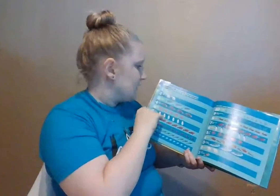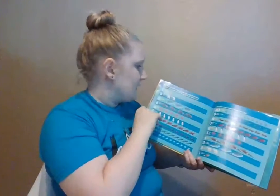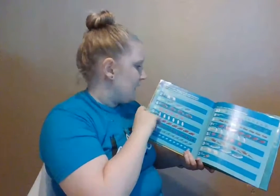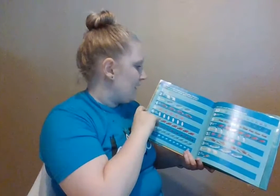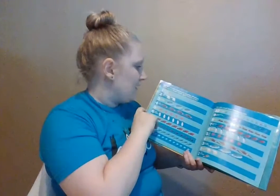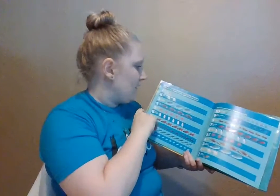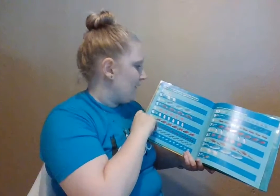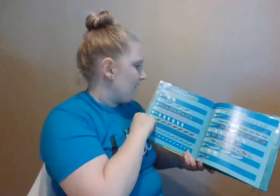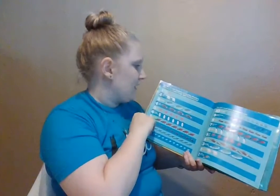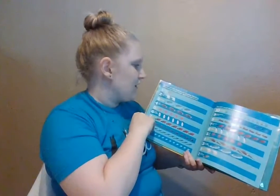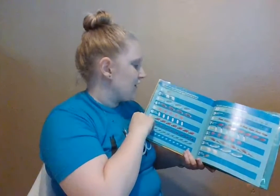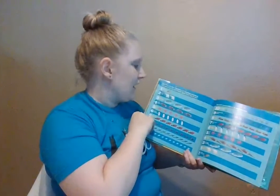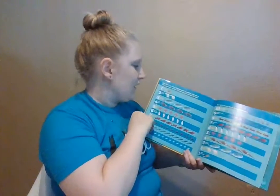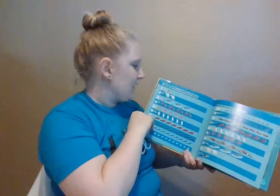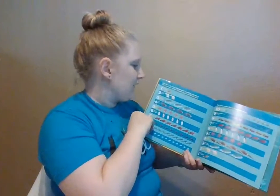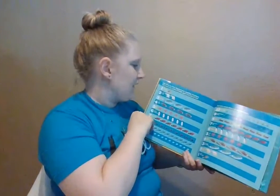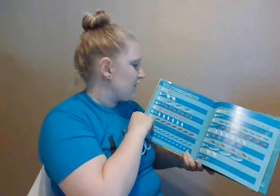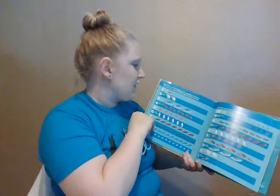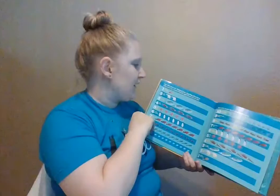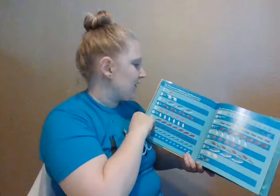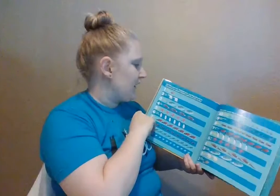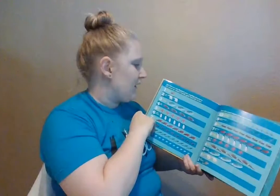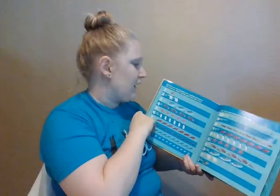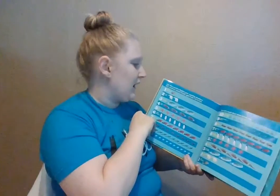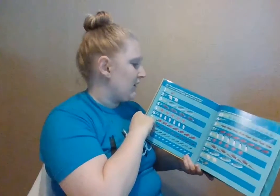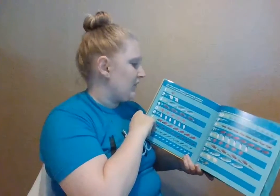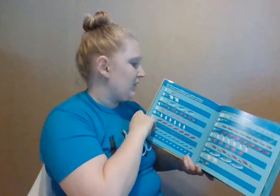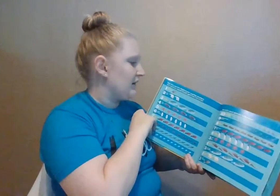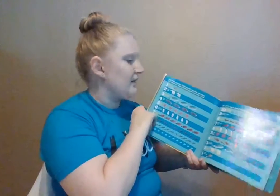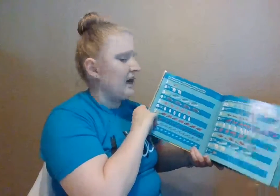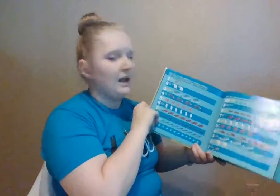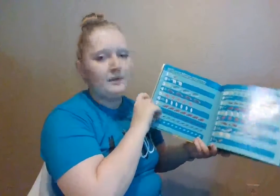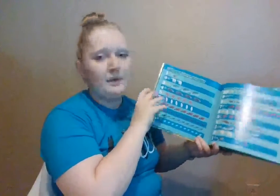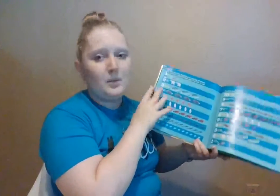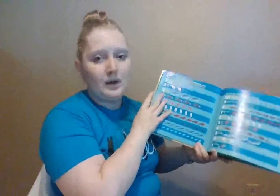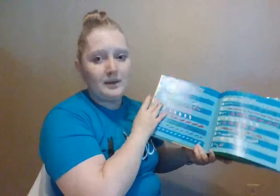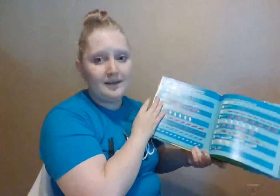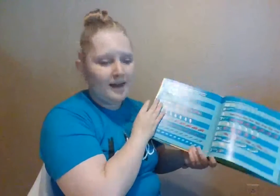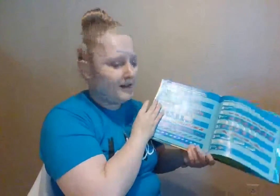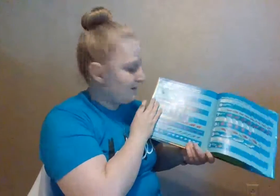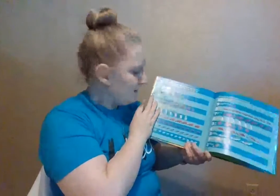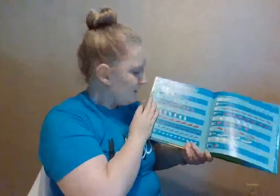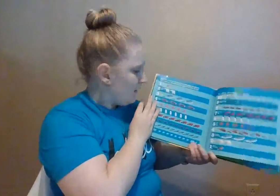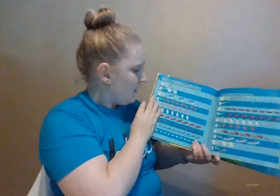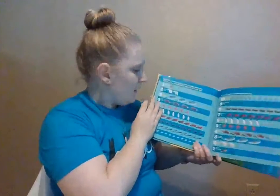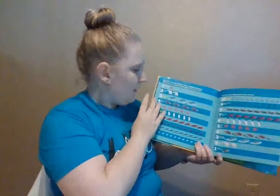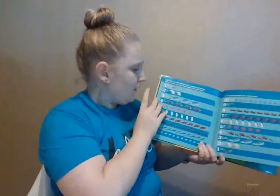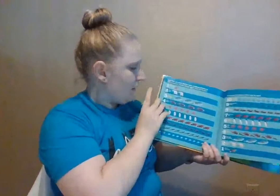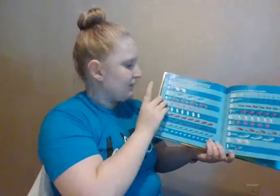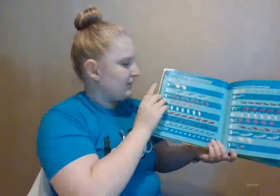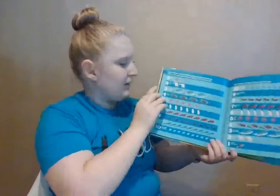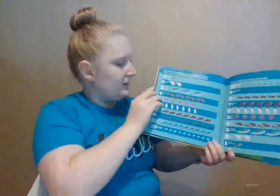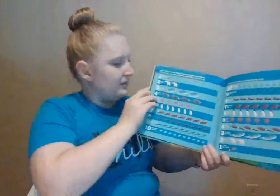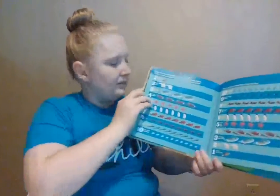Now that you have finished your counting adventure, let's count our animal friends again from 1 to 10. Oh, awesome.